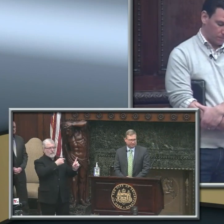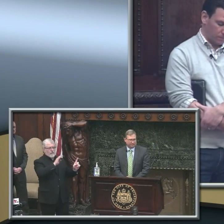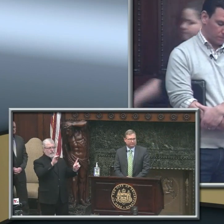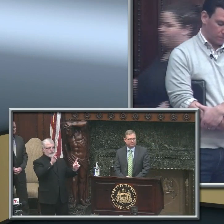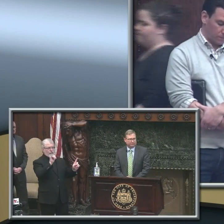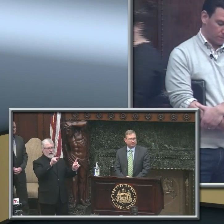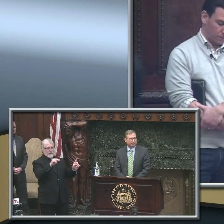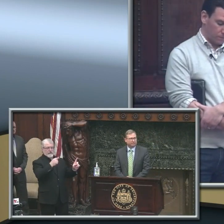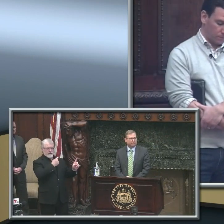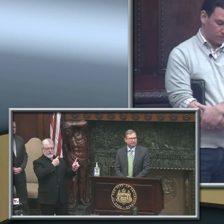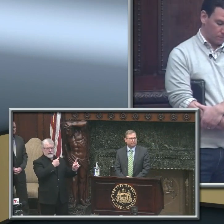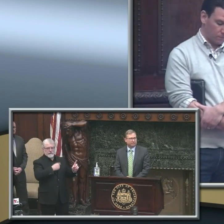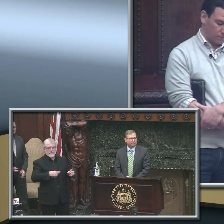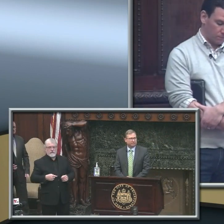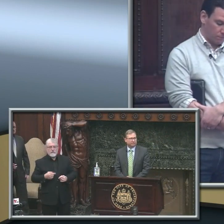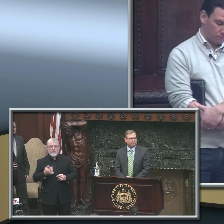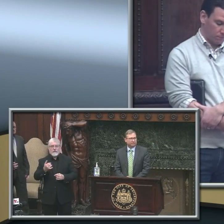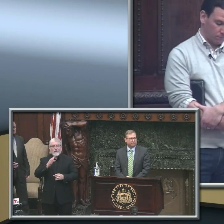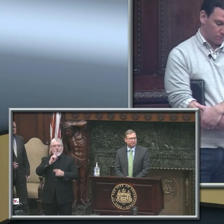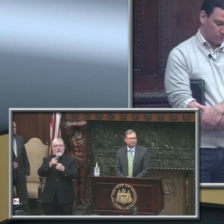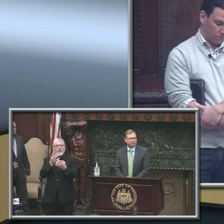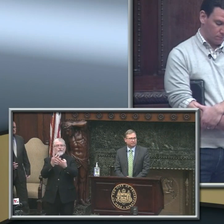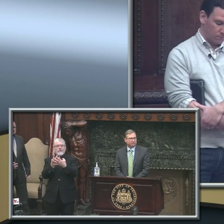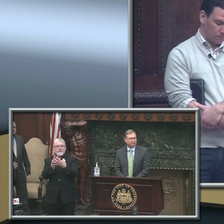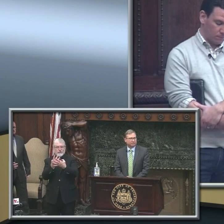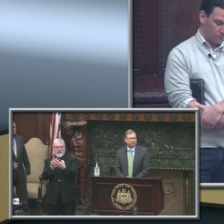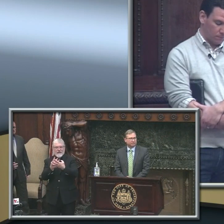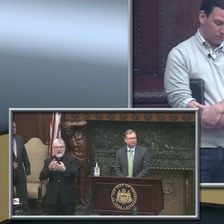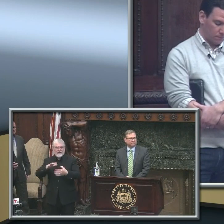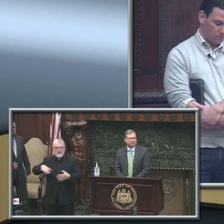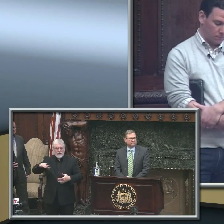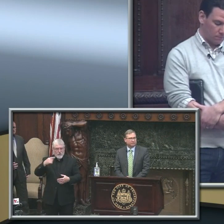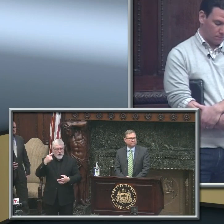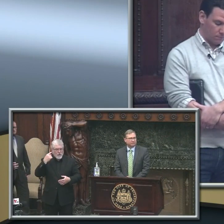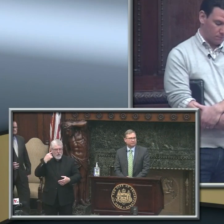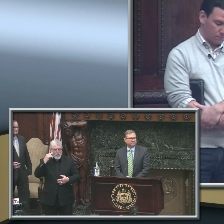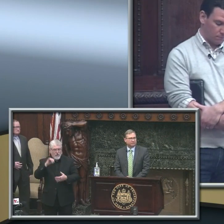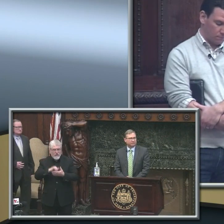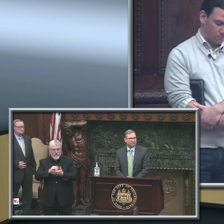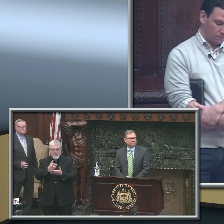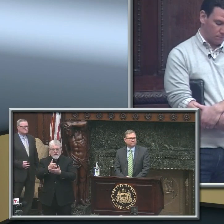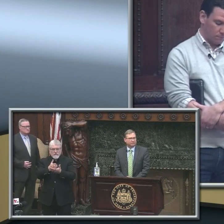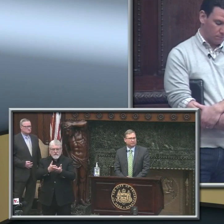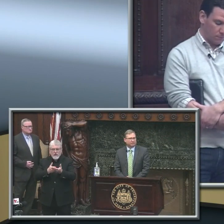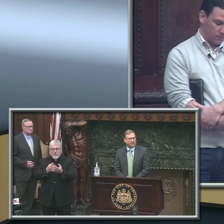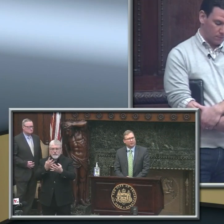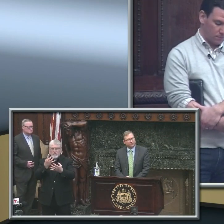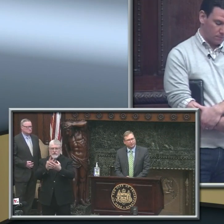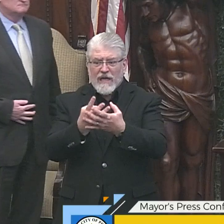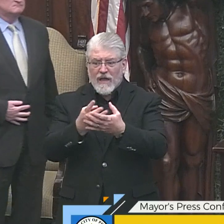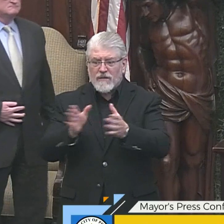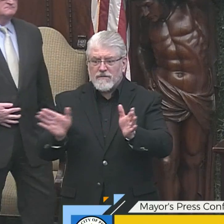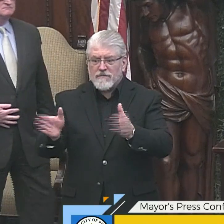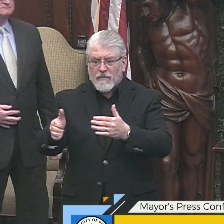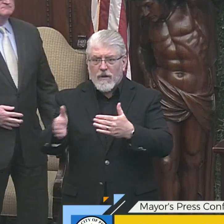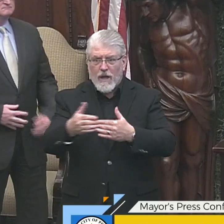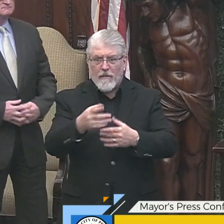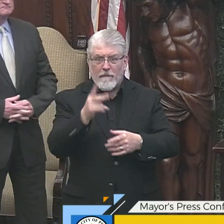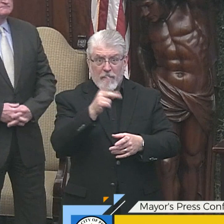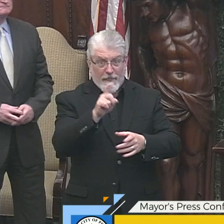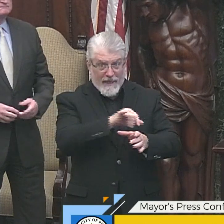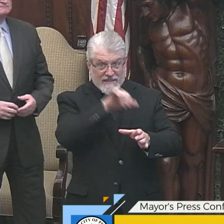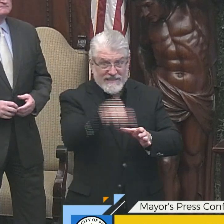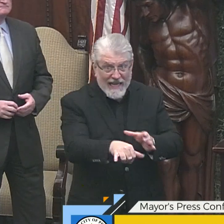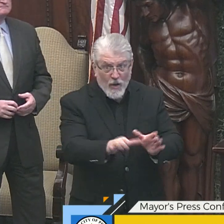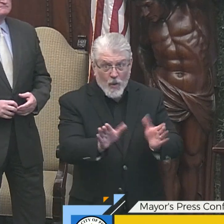jail, we've heard that there are perhaps sections of the jail that are quarantined. Can you comment on that? There's no sections of the jail that